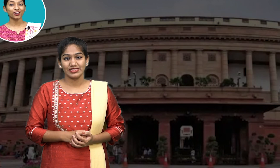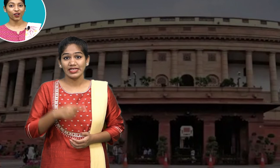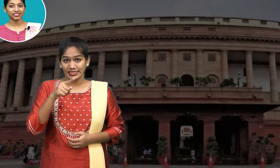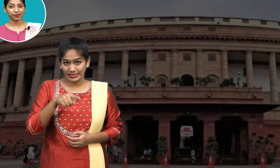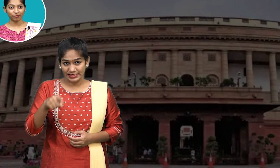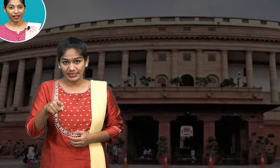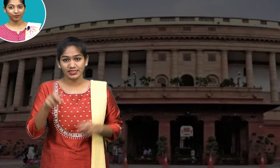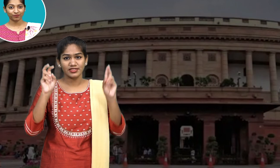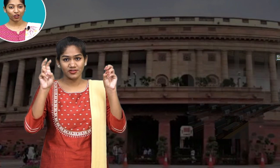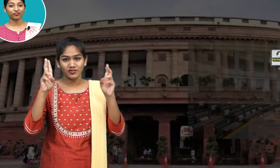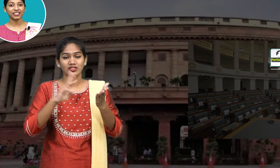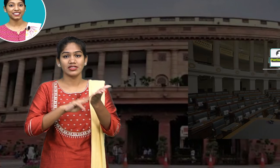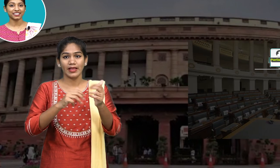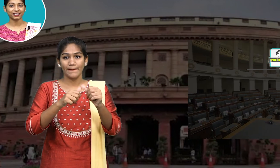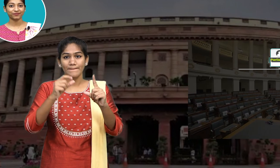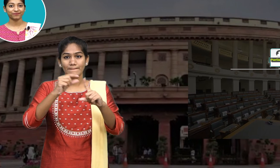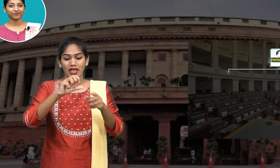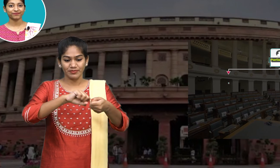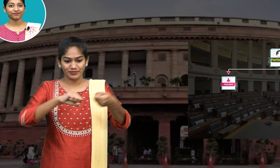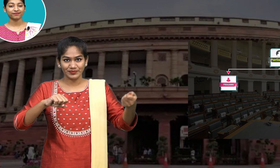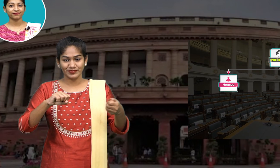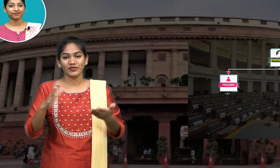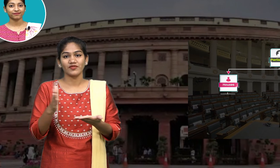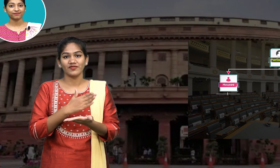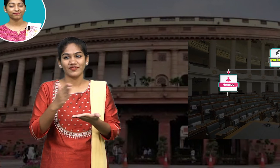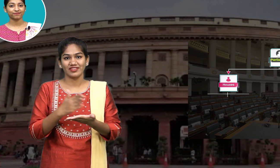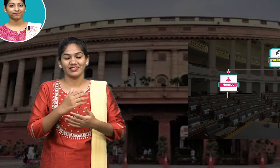This is the concept map of the lesson.